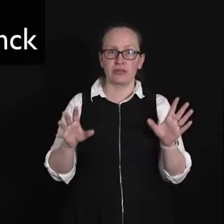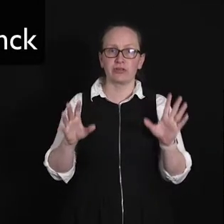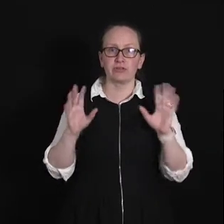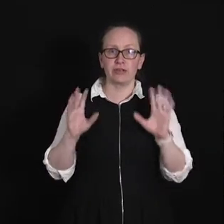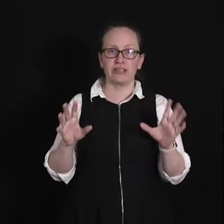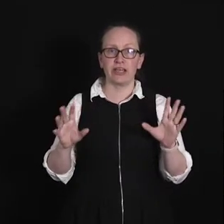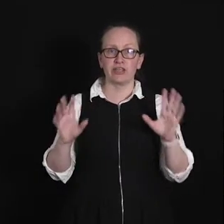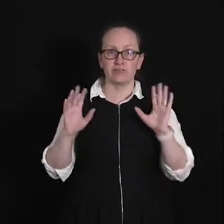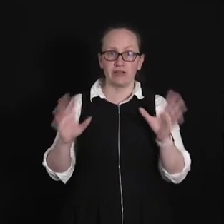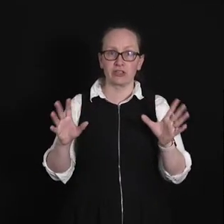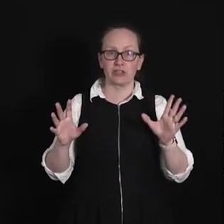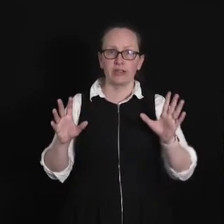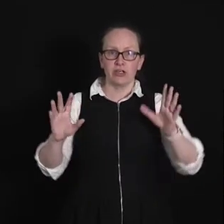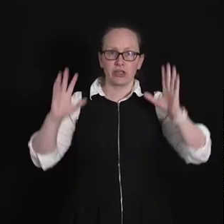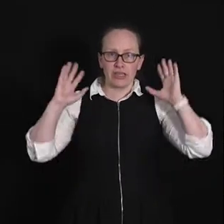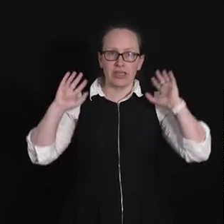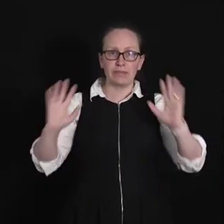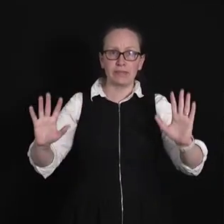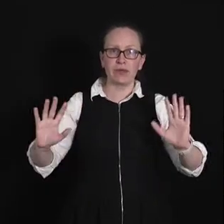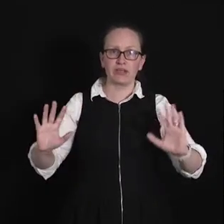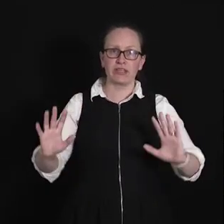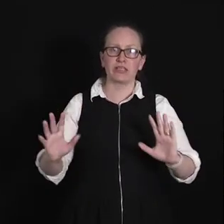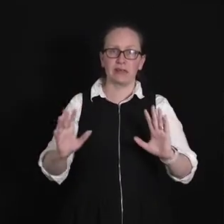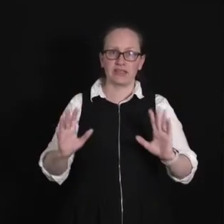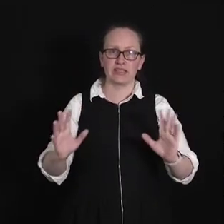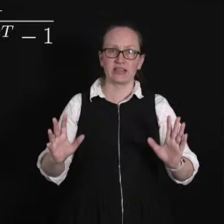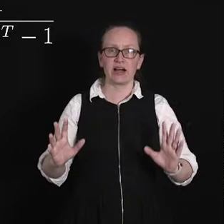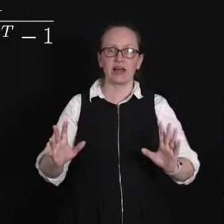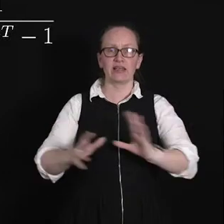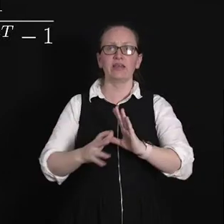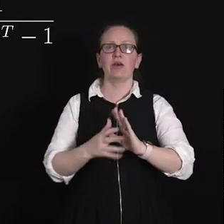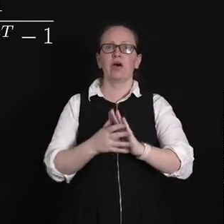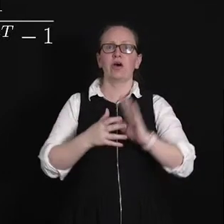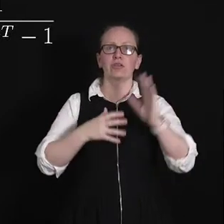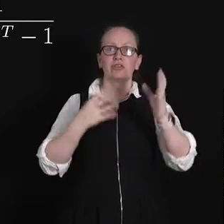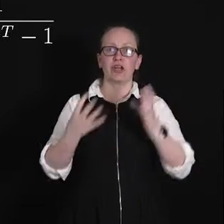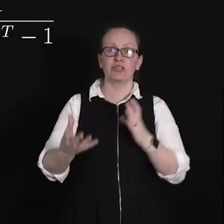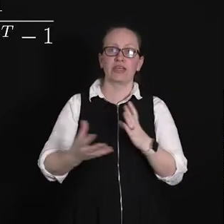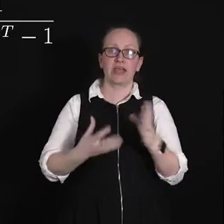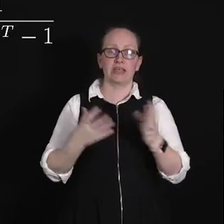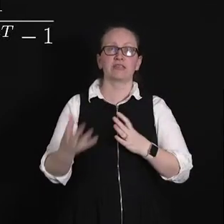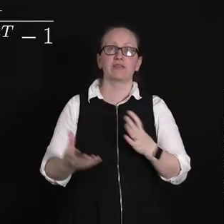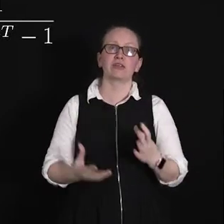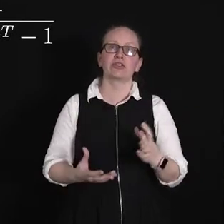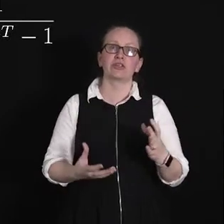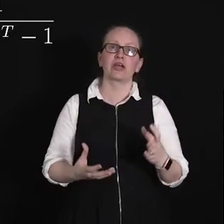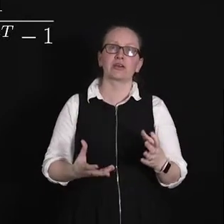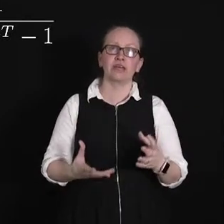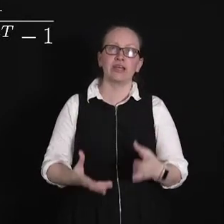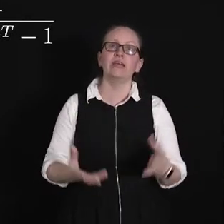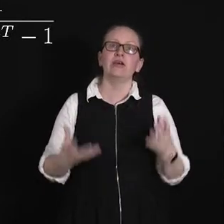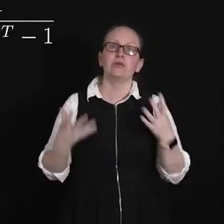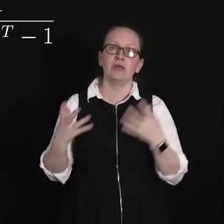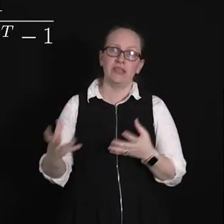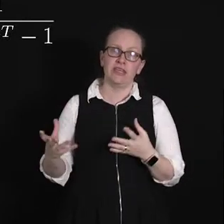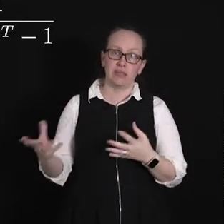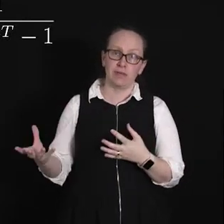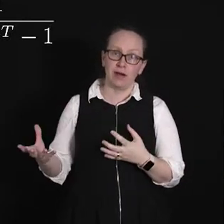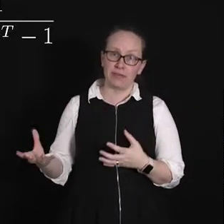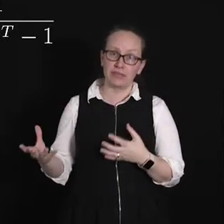spectral radiation function. So he proposed this based entirely on trying to get his function to agree with the experimental